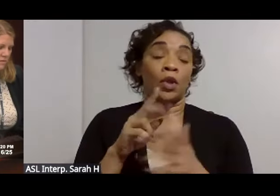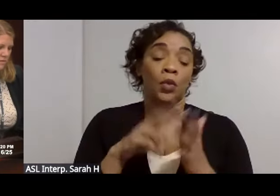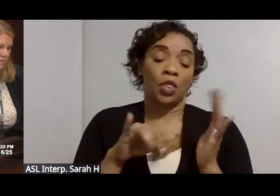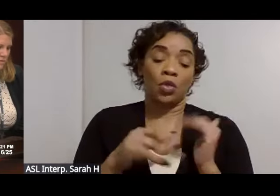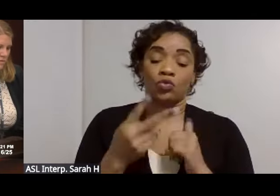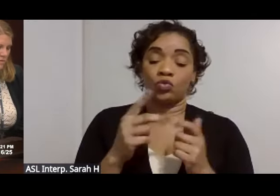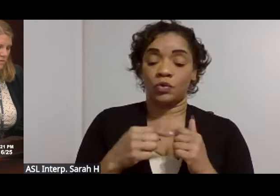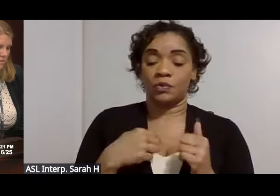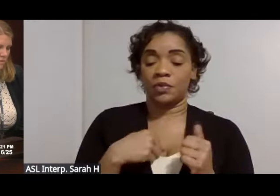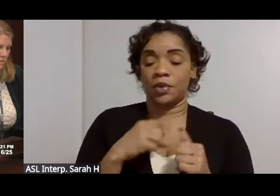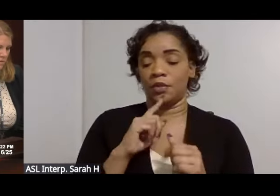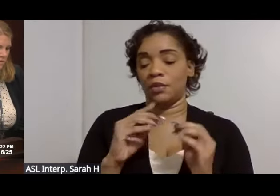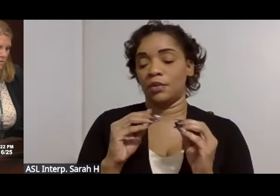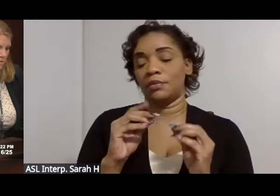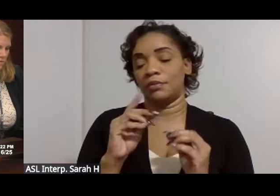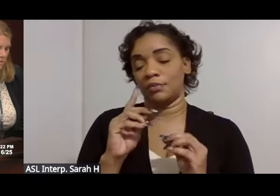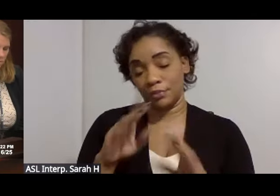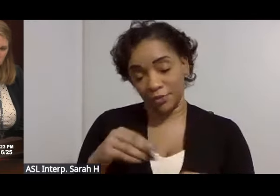is this